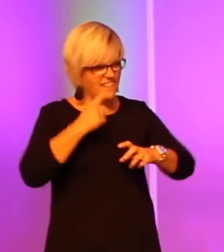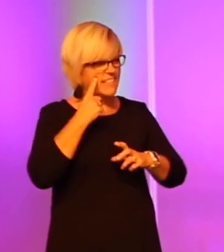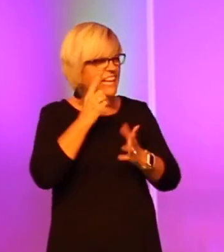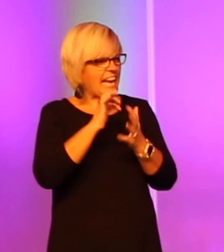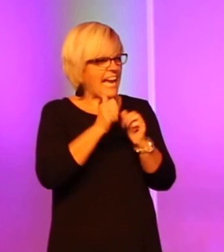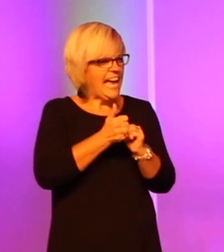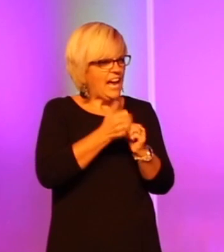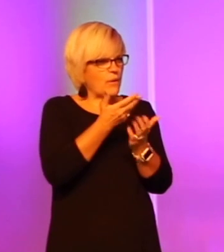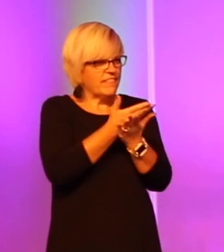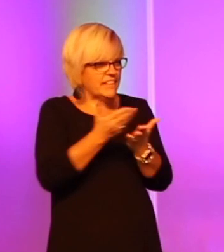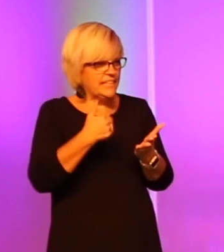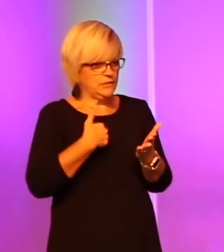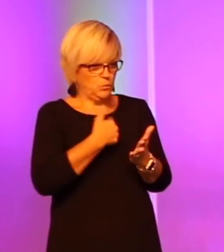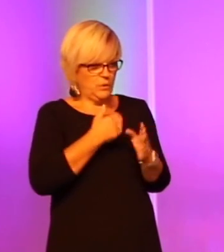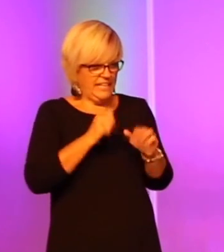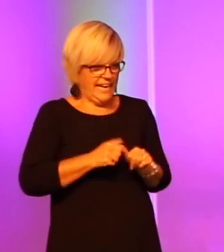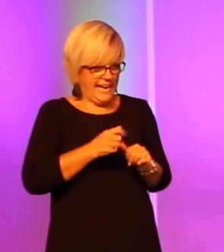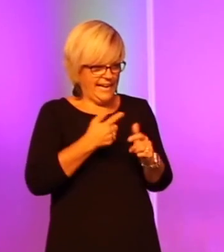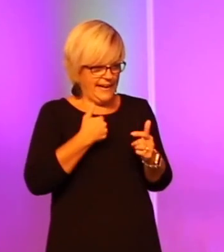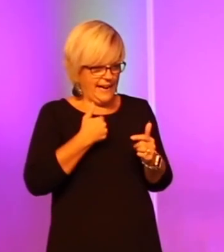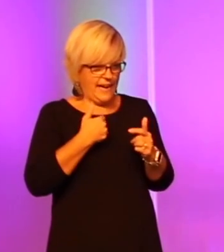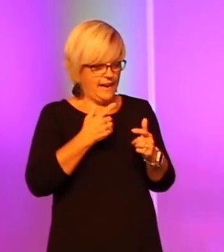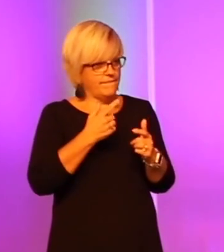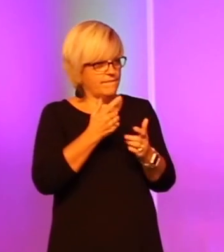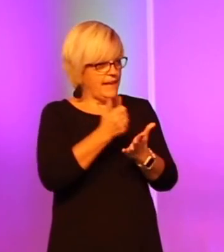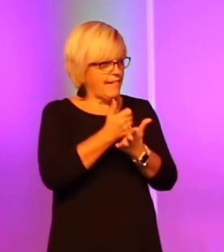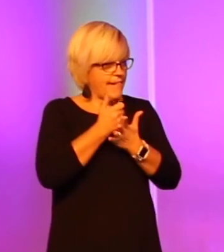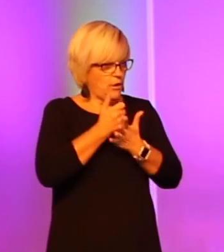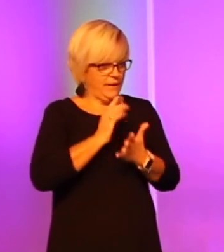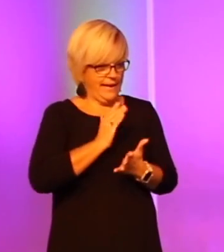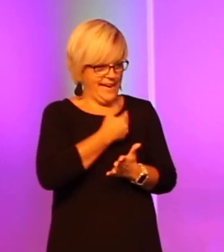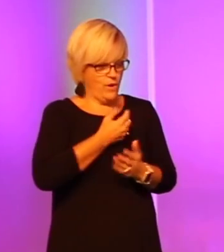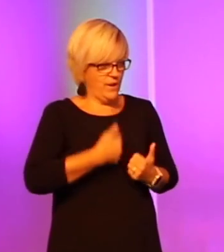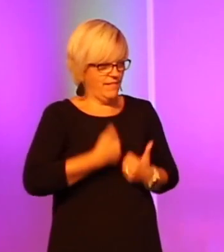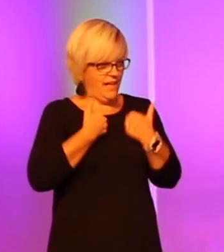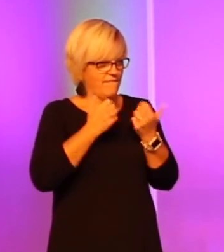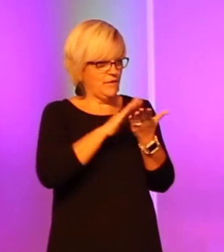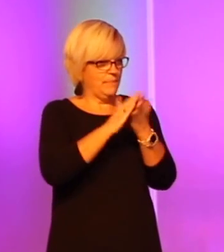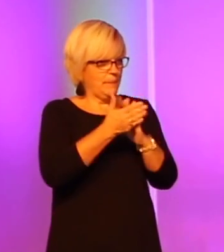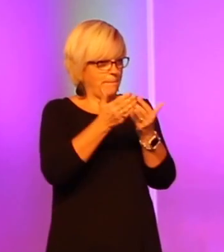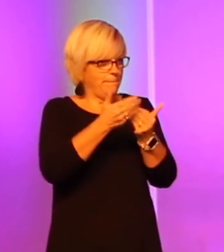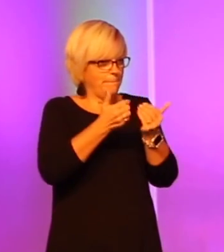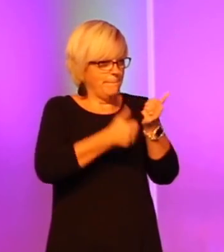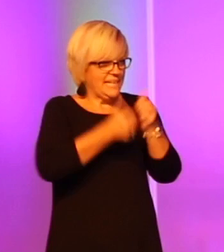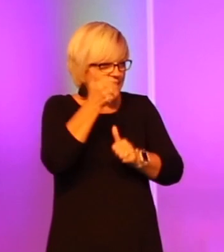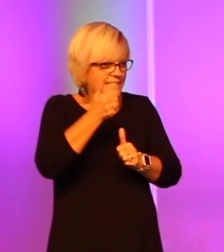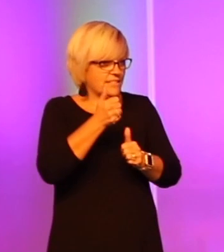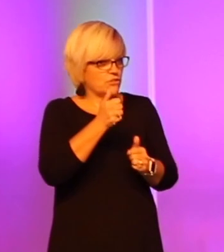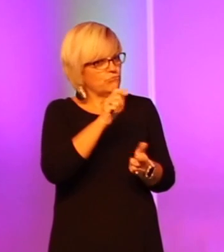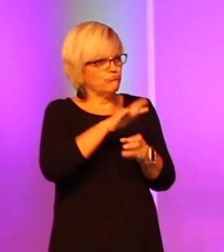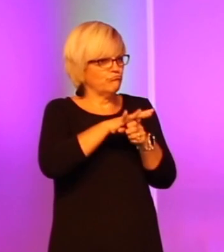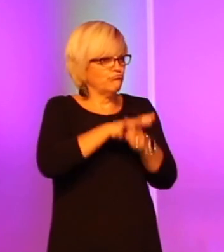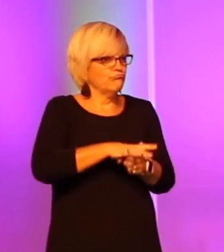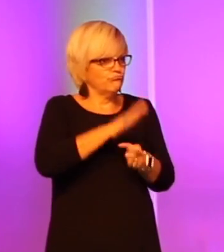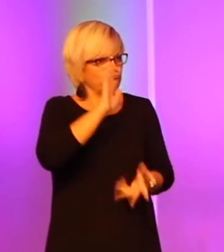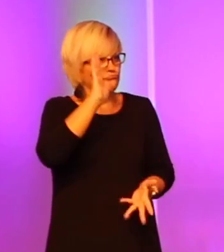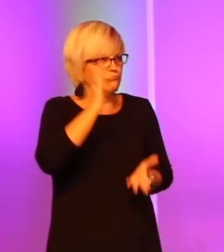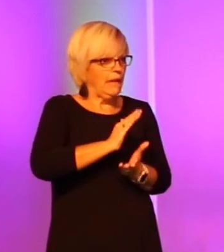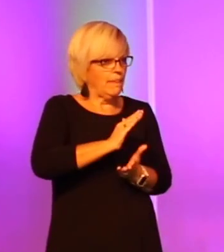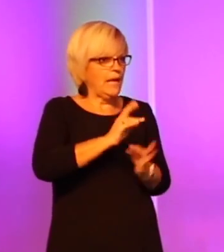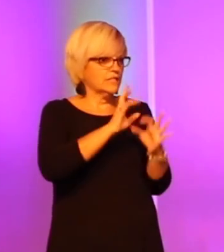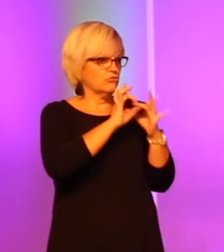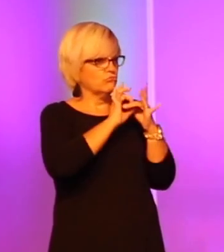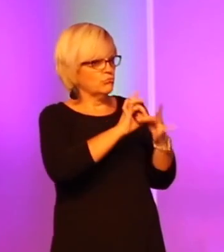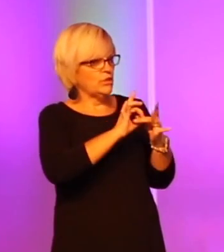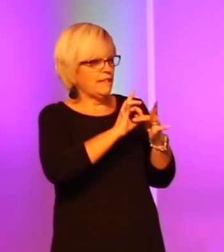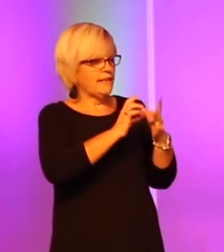and tricks that we can use in big areas of our lives that would help them be a little bit easier, a little less stressful, help our relationships to